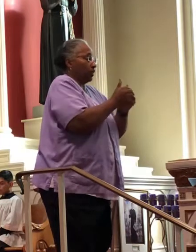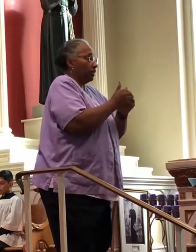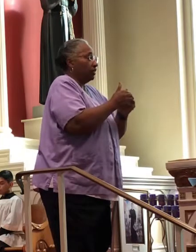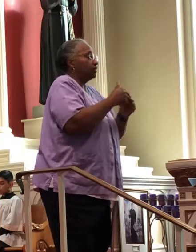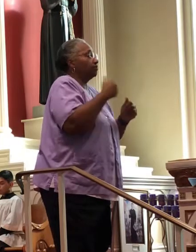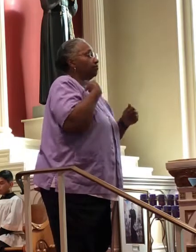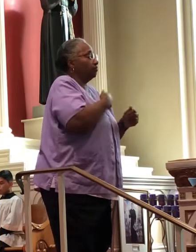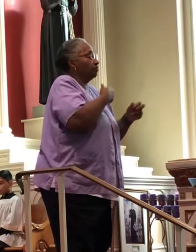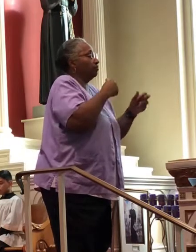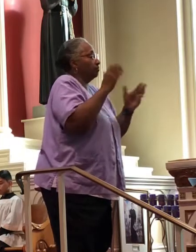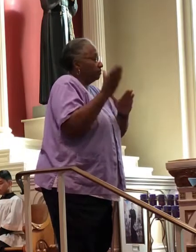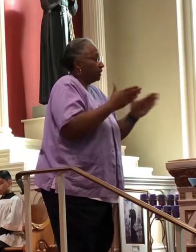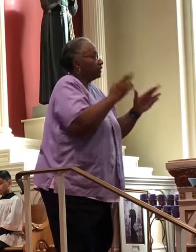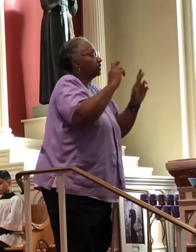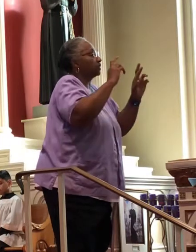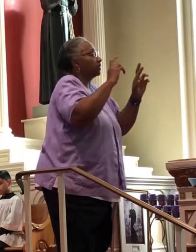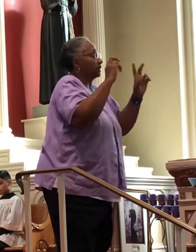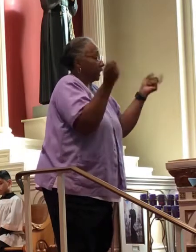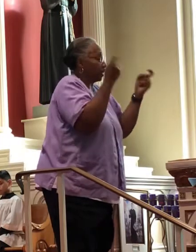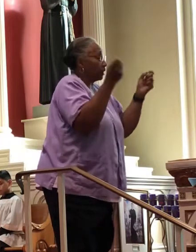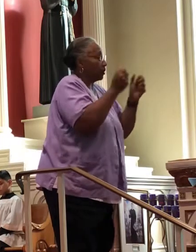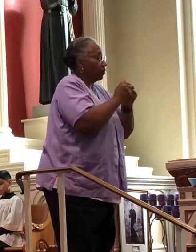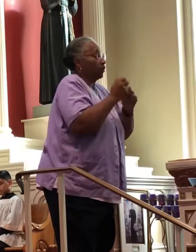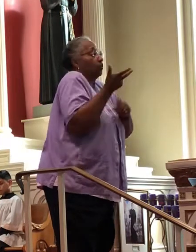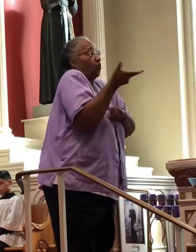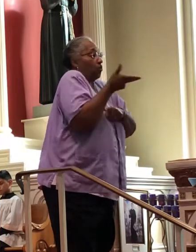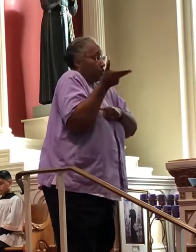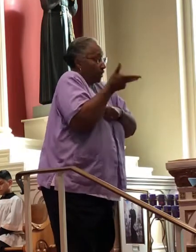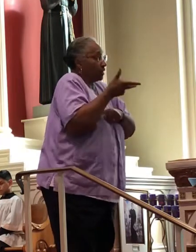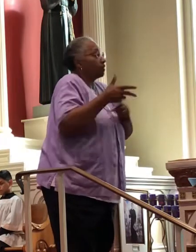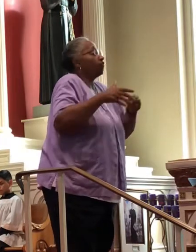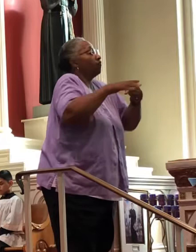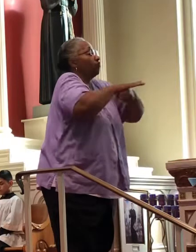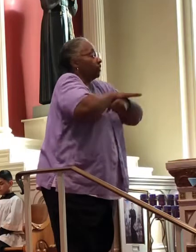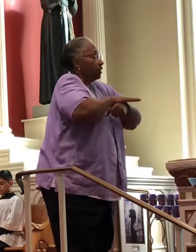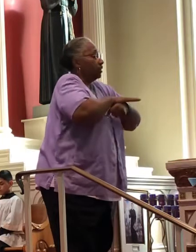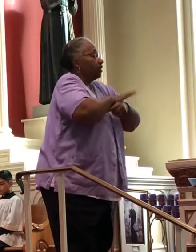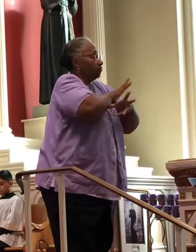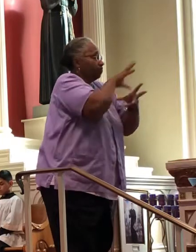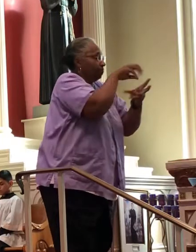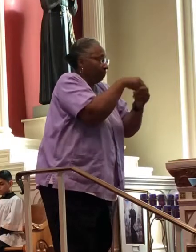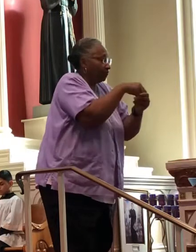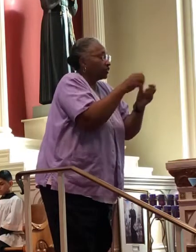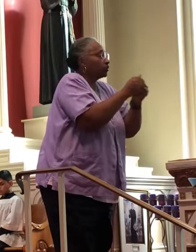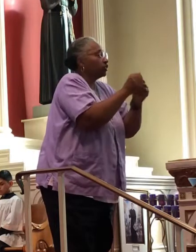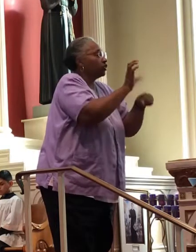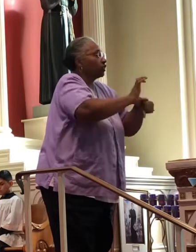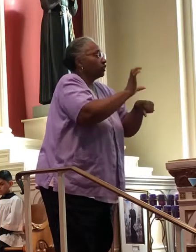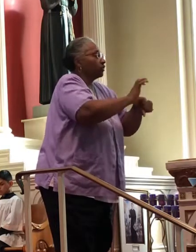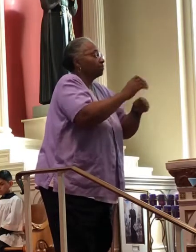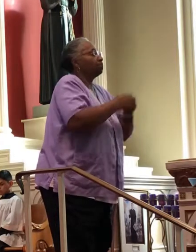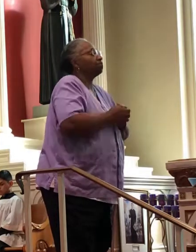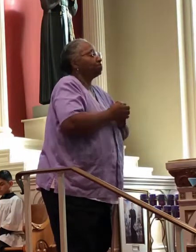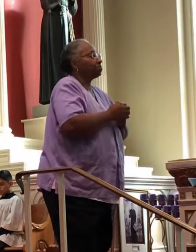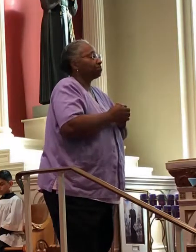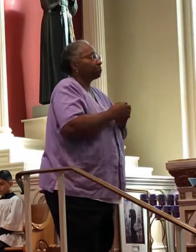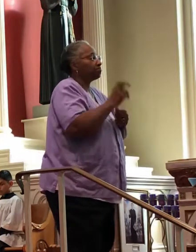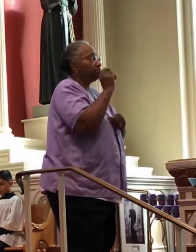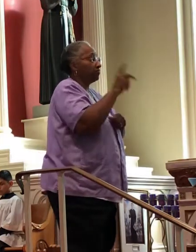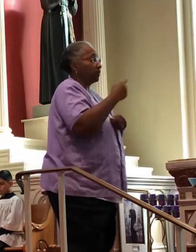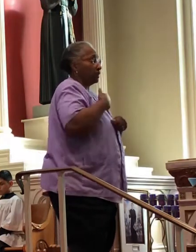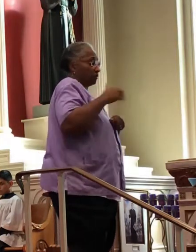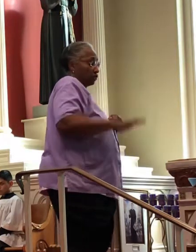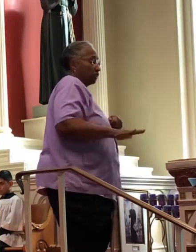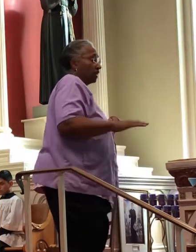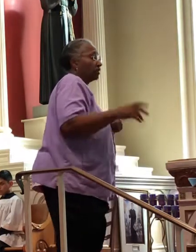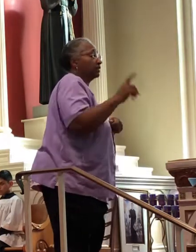you very soon, as you will be fully incorporated into the church. When I was a kid, when I was a child, there was a TV